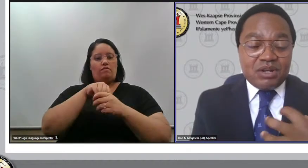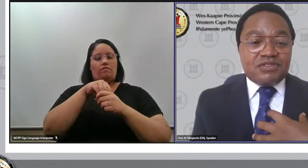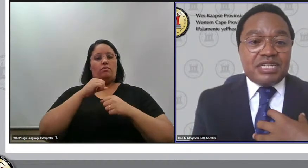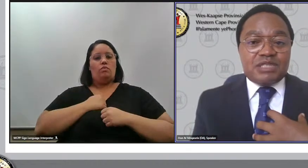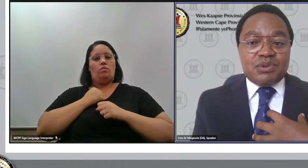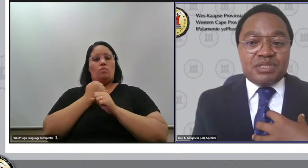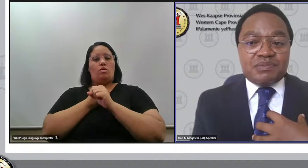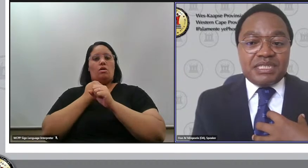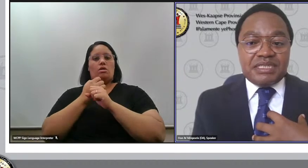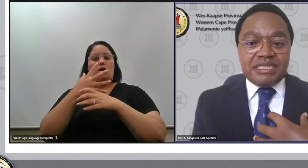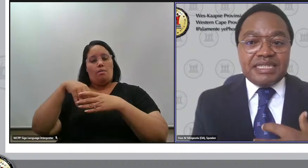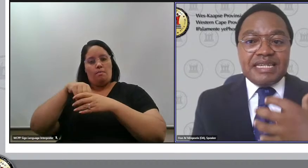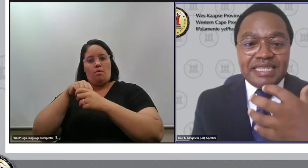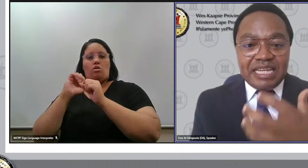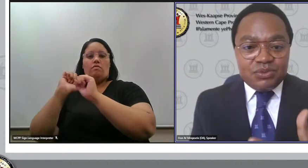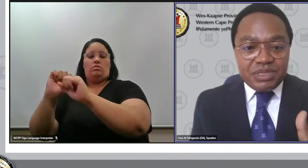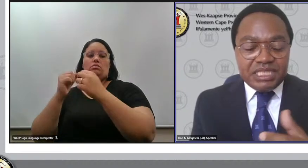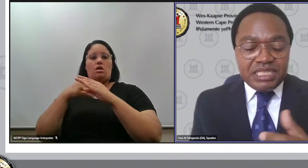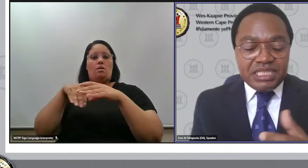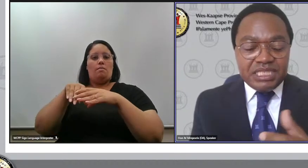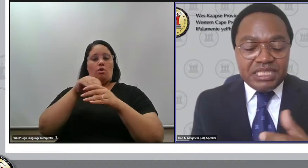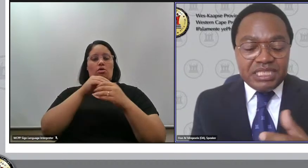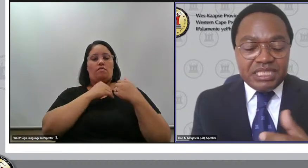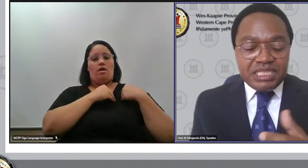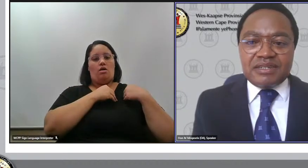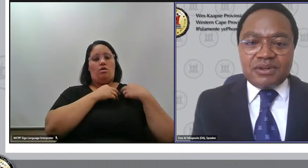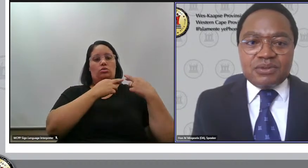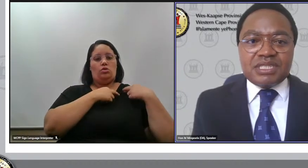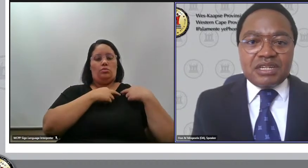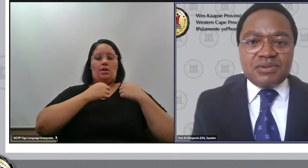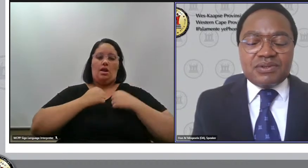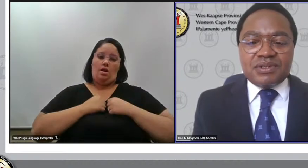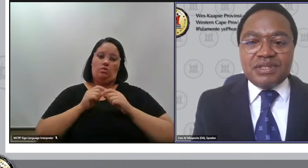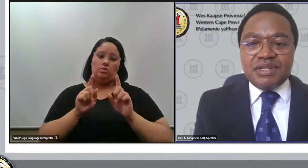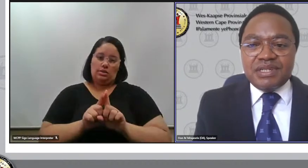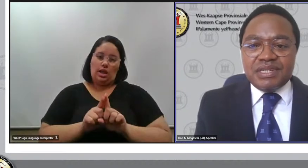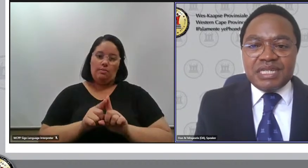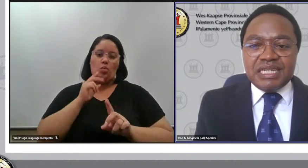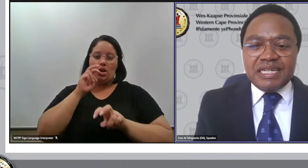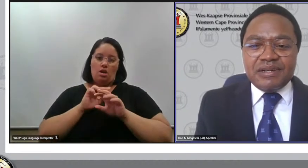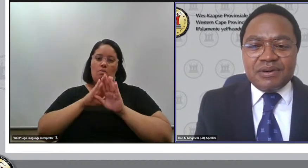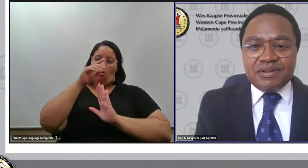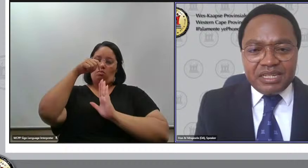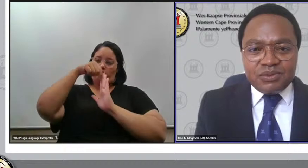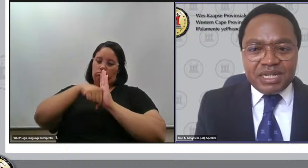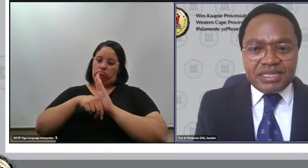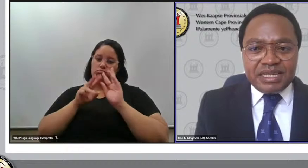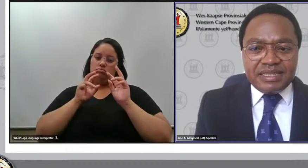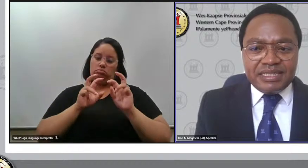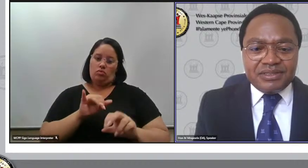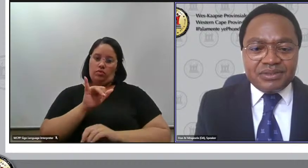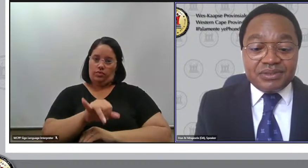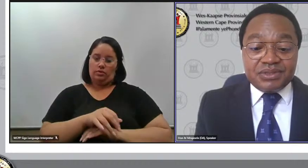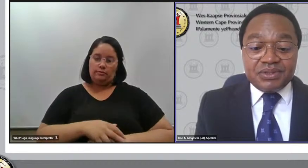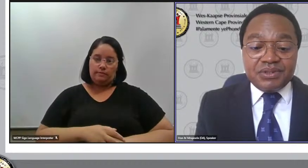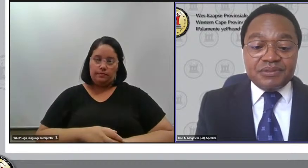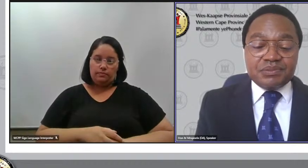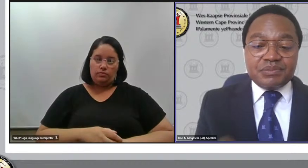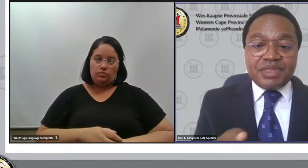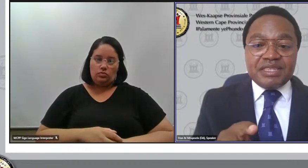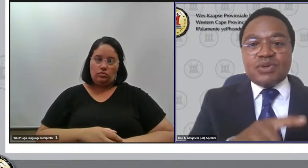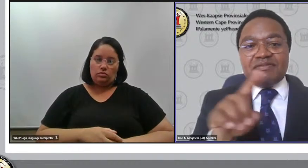it's part of our responsibility that we need to take a closer look on that work that they do.